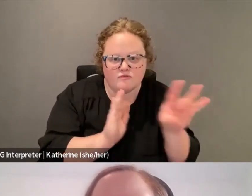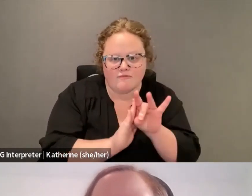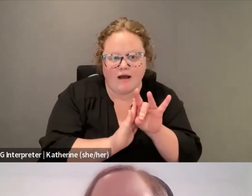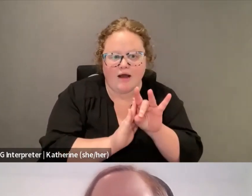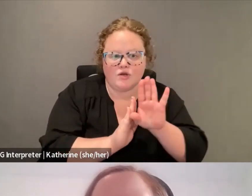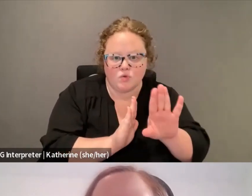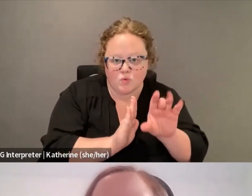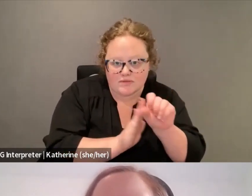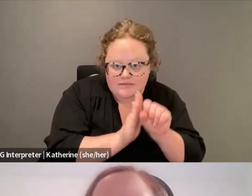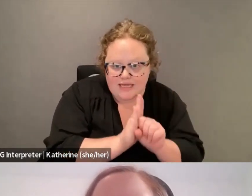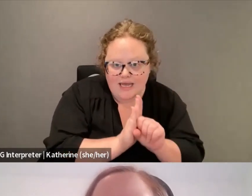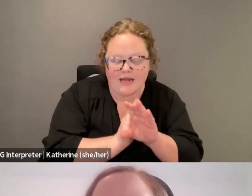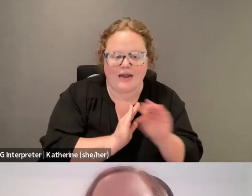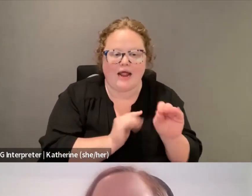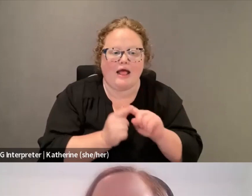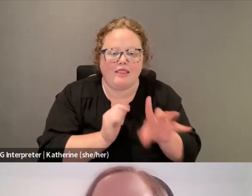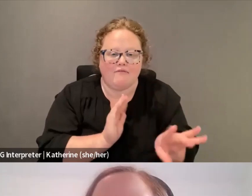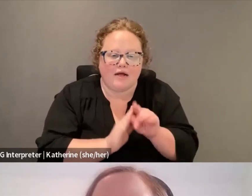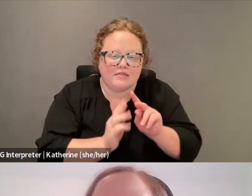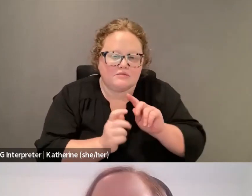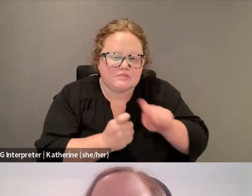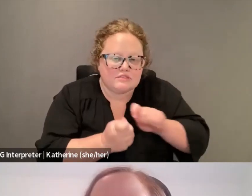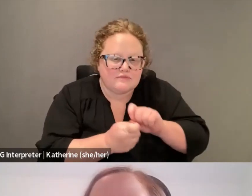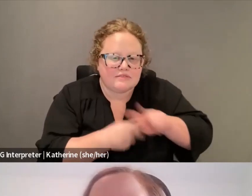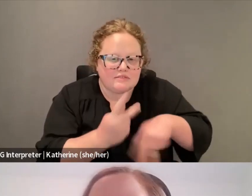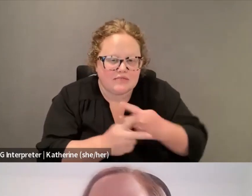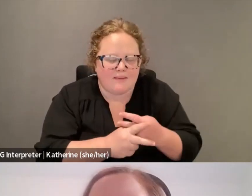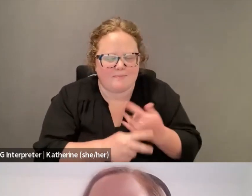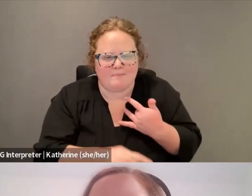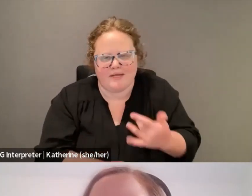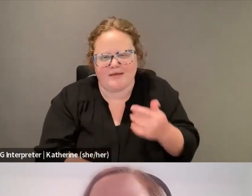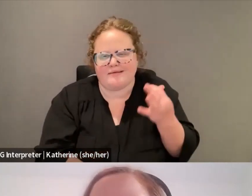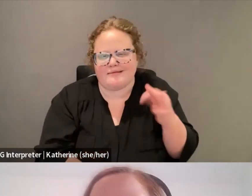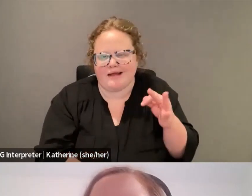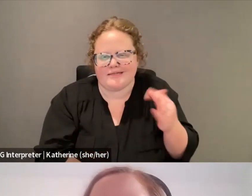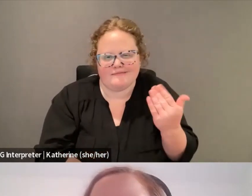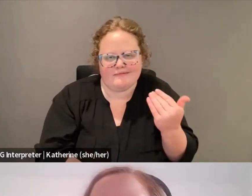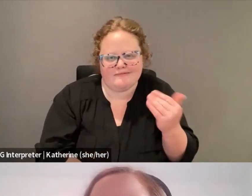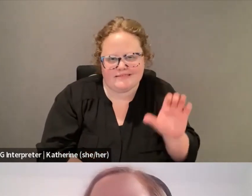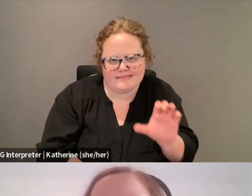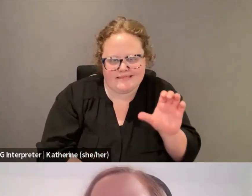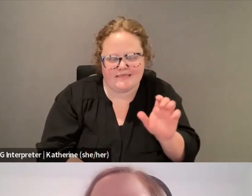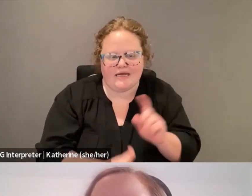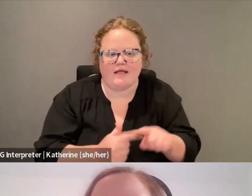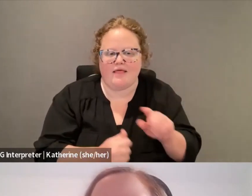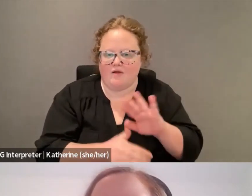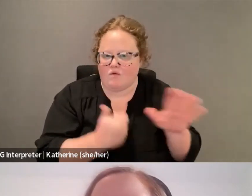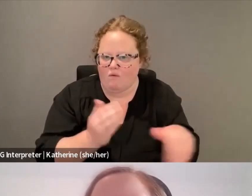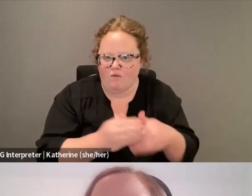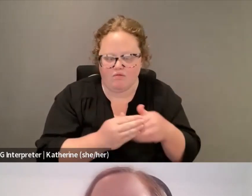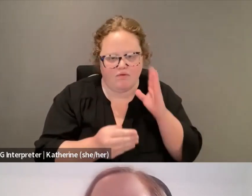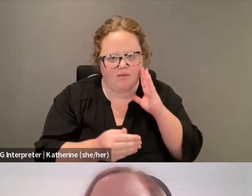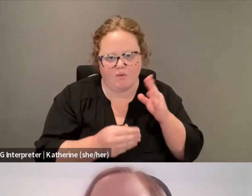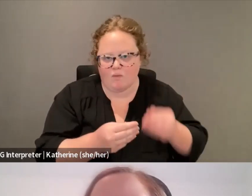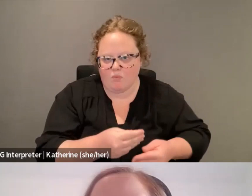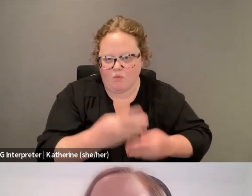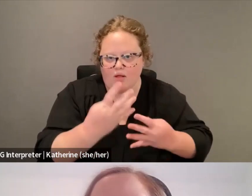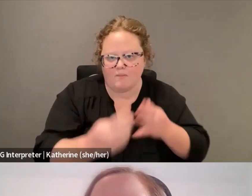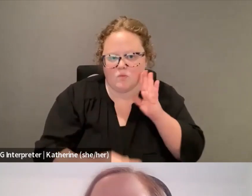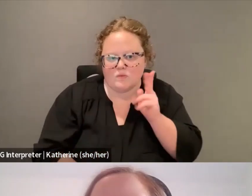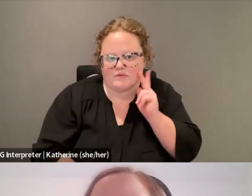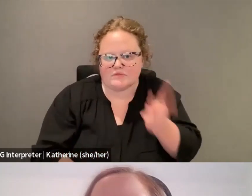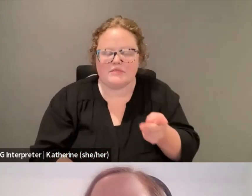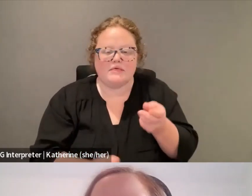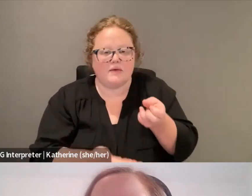typically 1915C, and they will all come up and you will see this, the CMS approval letter, and you will see the state's full waiver